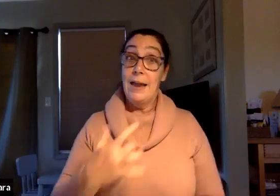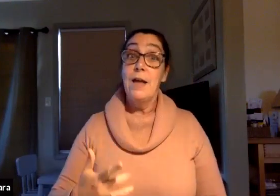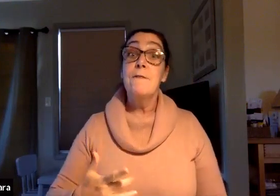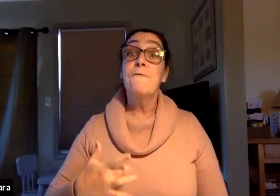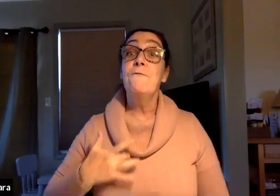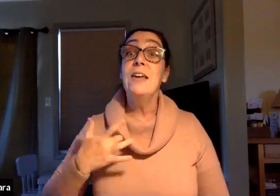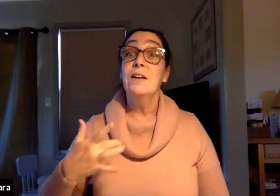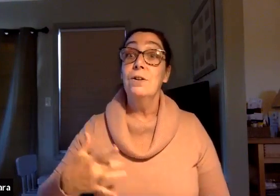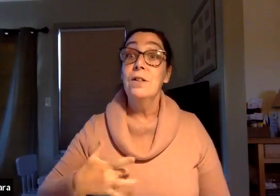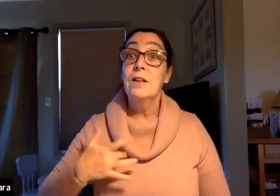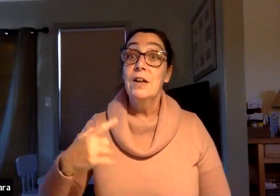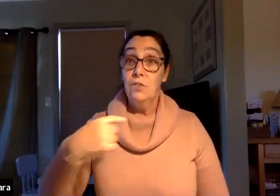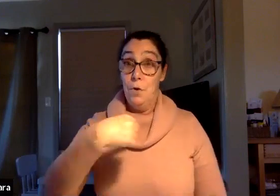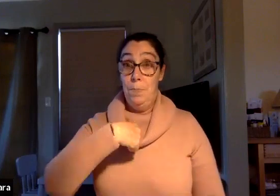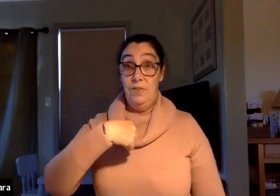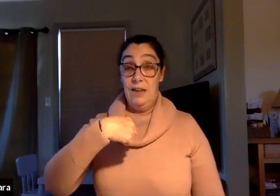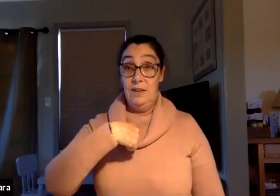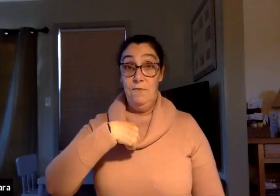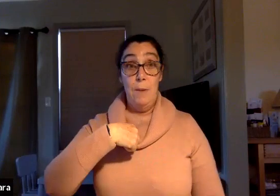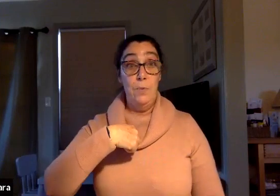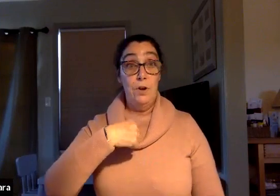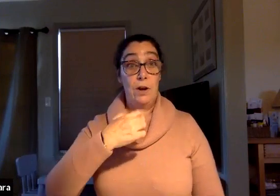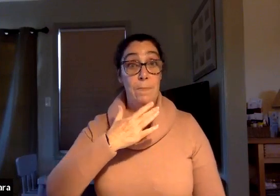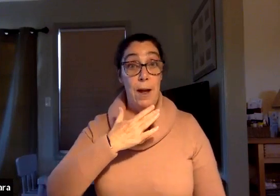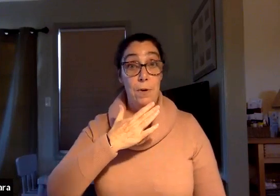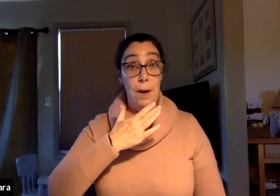I feel. So possessive, remember we talked about